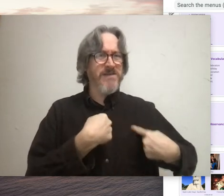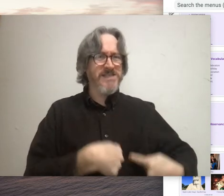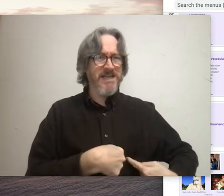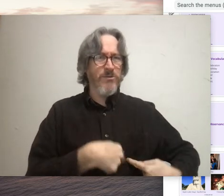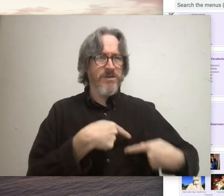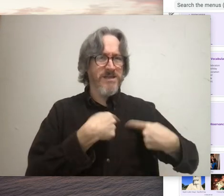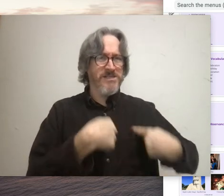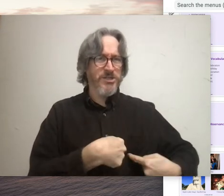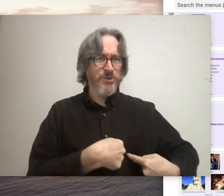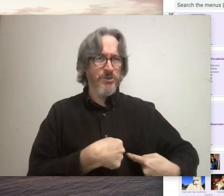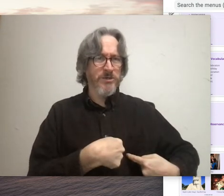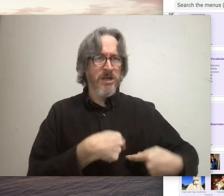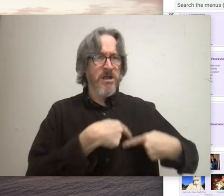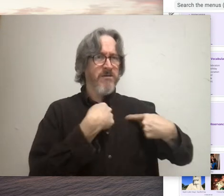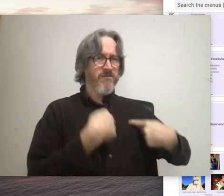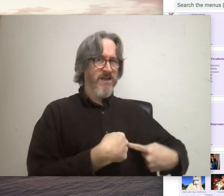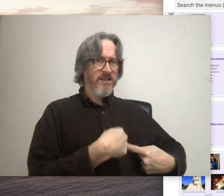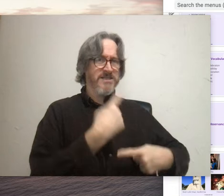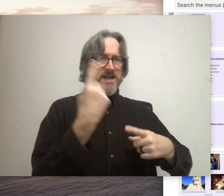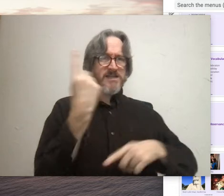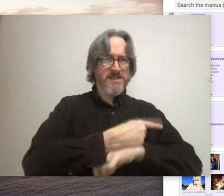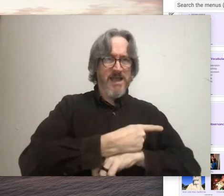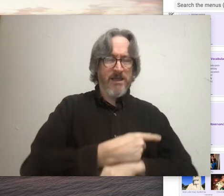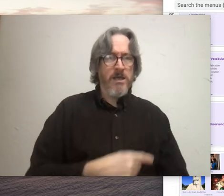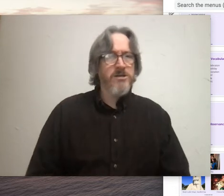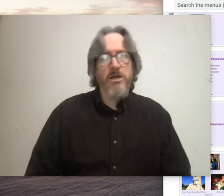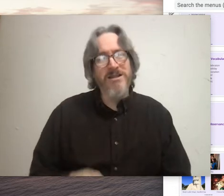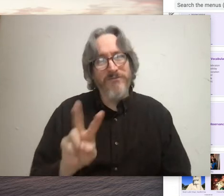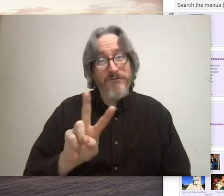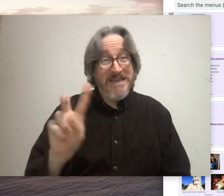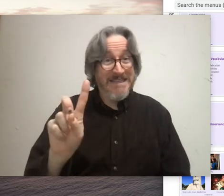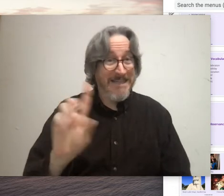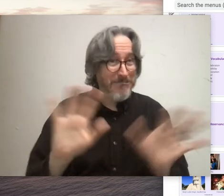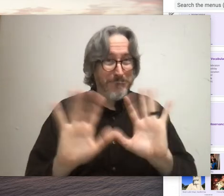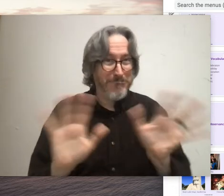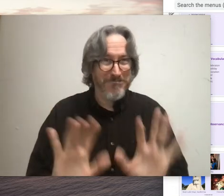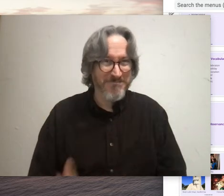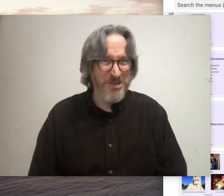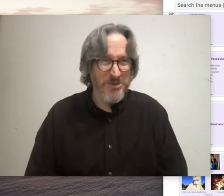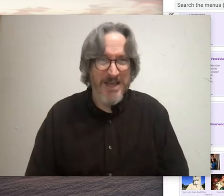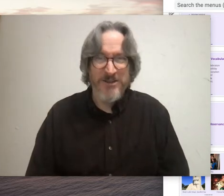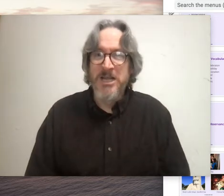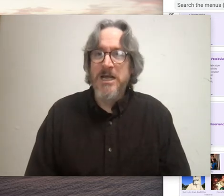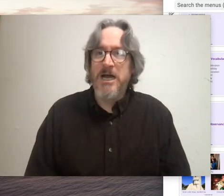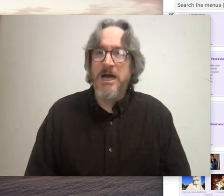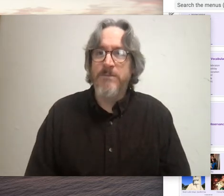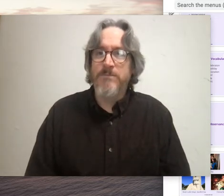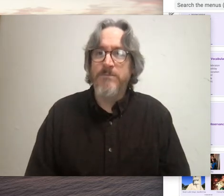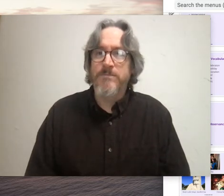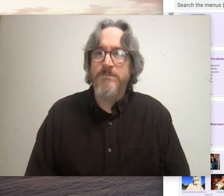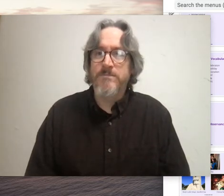suppose I've seen it with this too. Valentine's Day. VD. Don't do that.